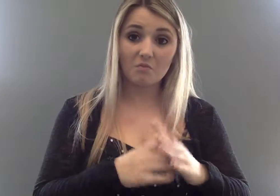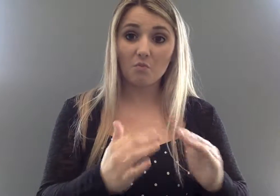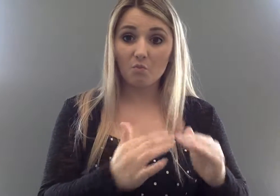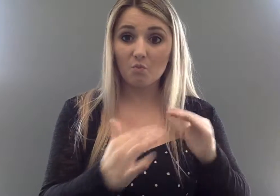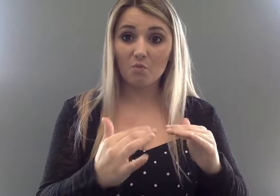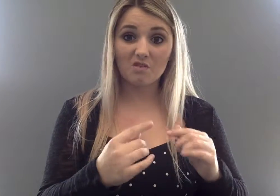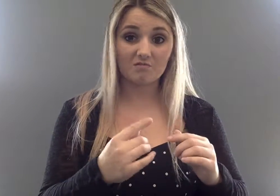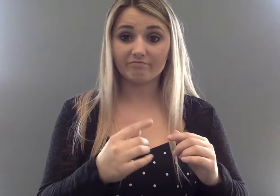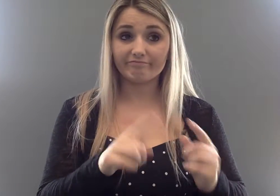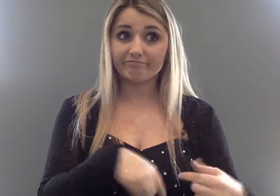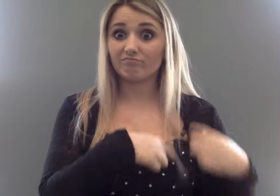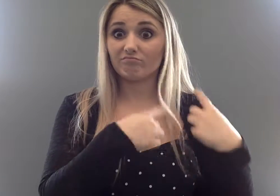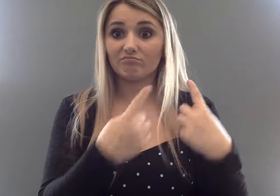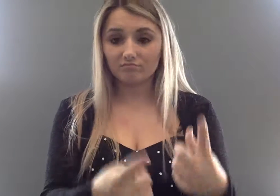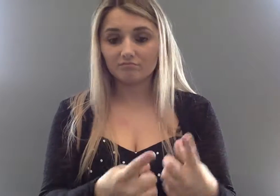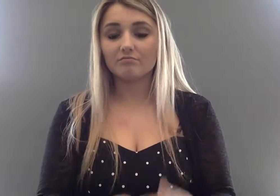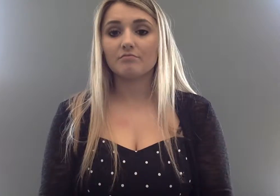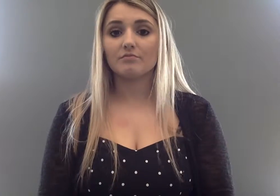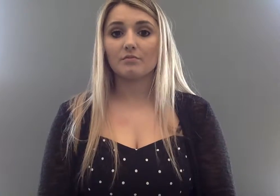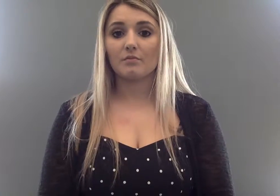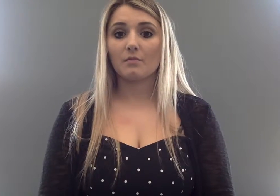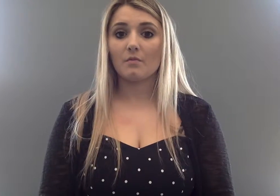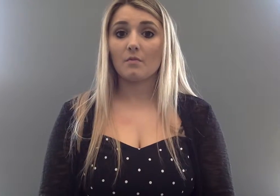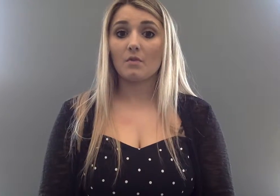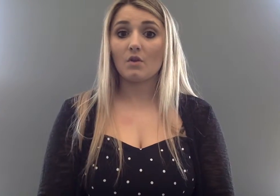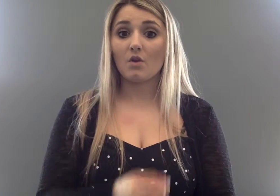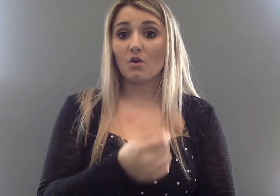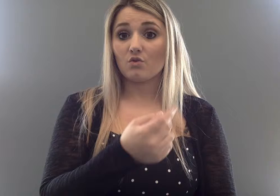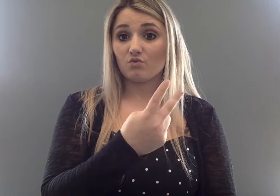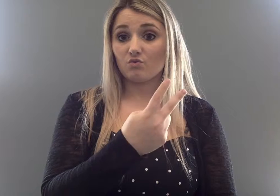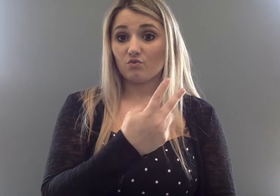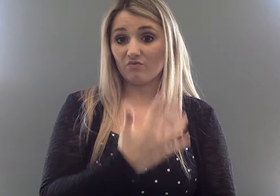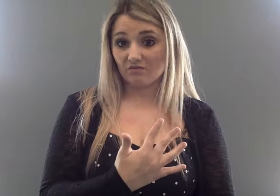2/5, we'll put lines through those 2/5.